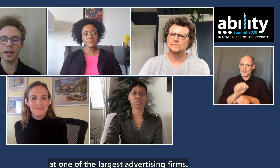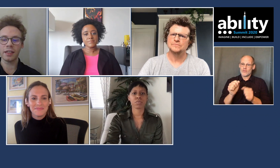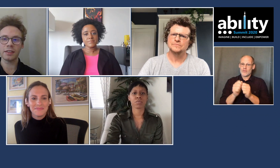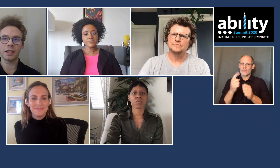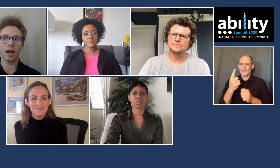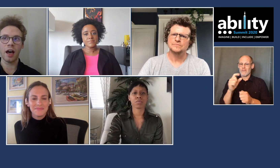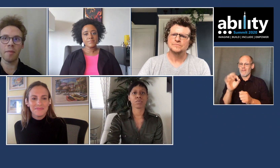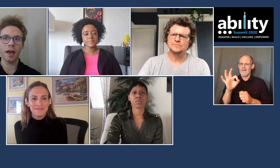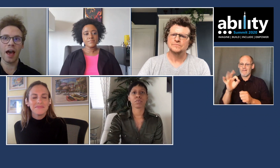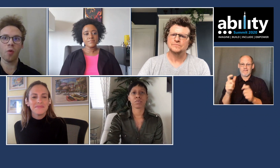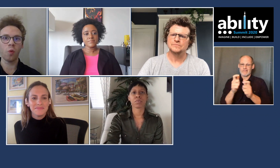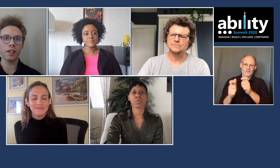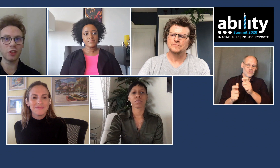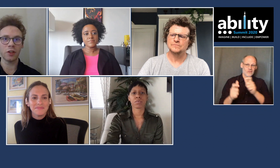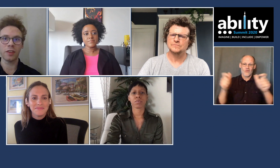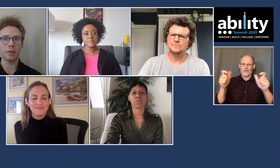what